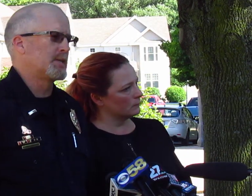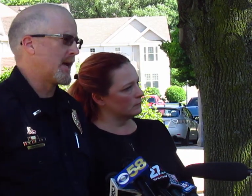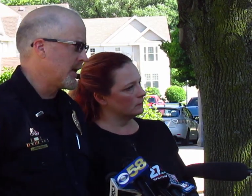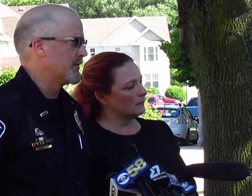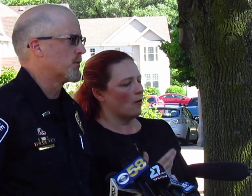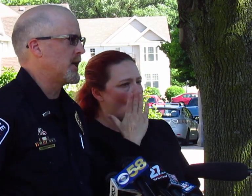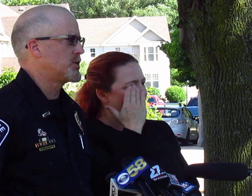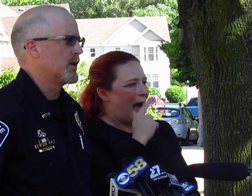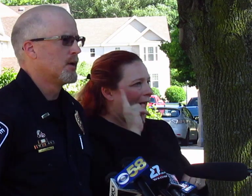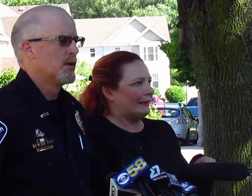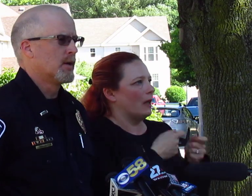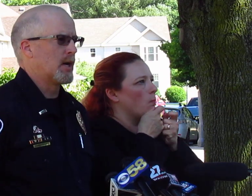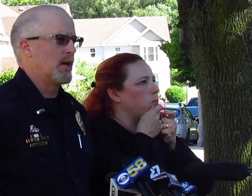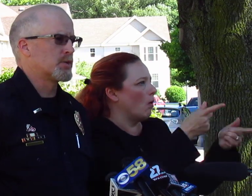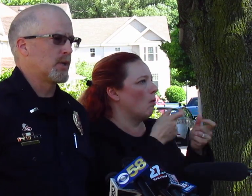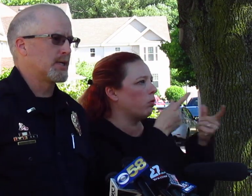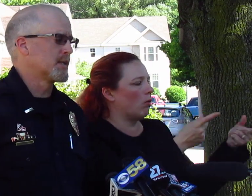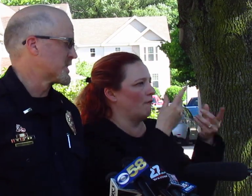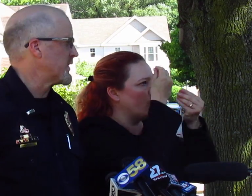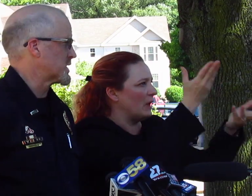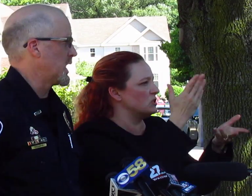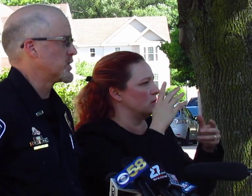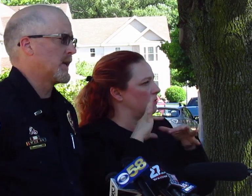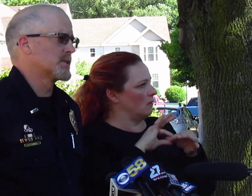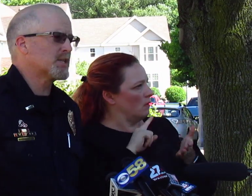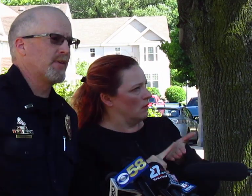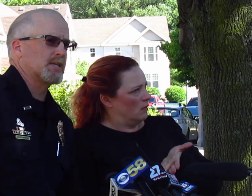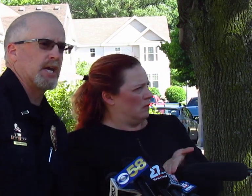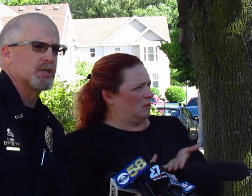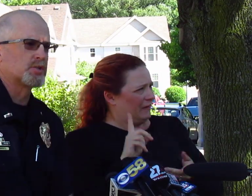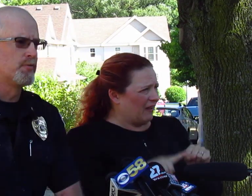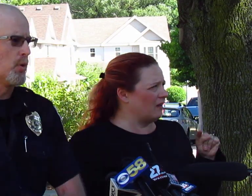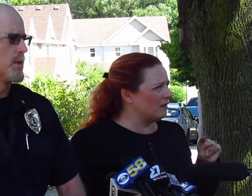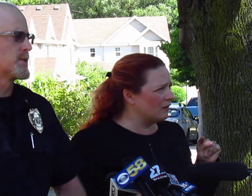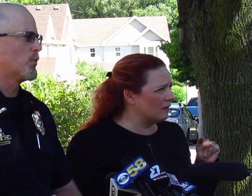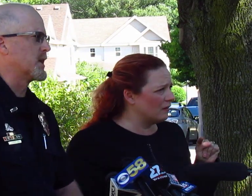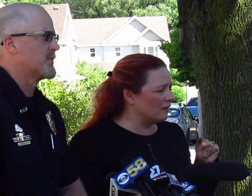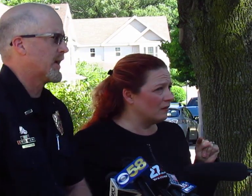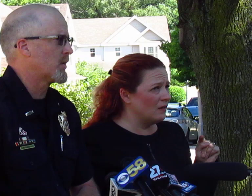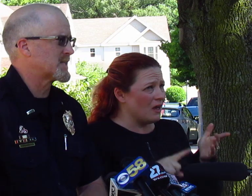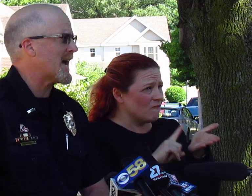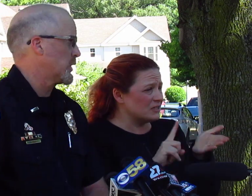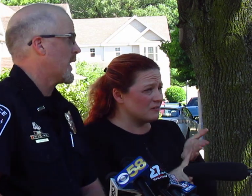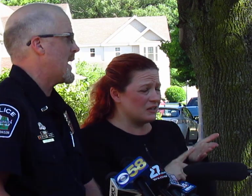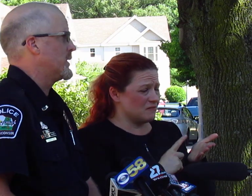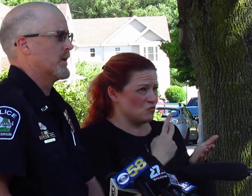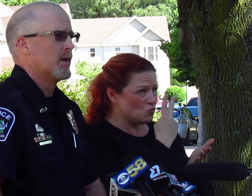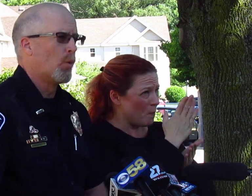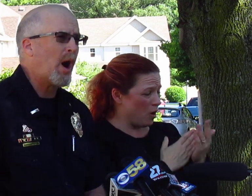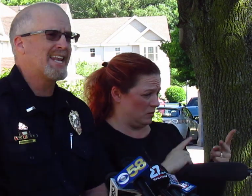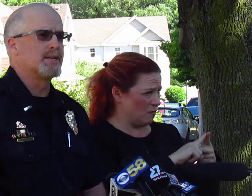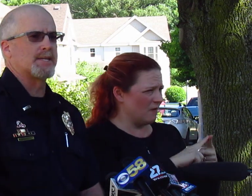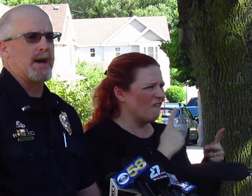not release any information as it relates to this investigation, because this investigation is twofold. It's number one, it's finding out exactly what happened